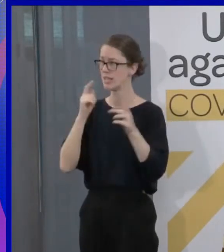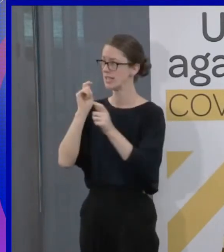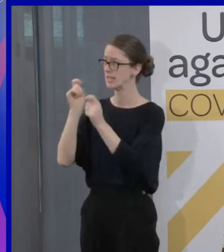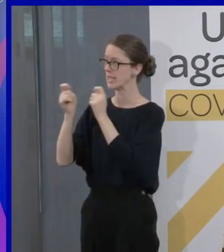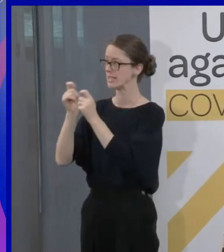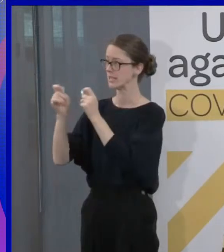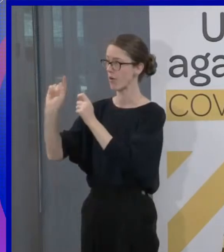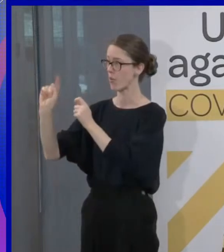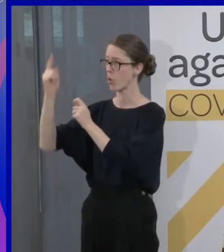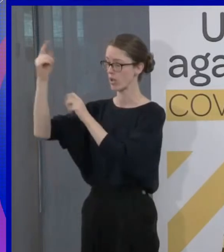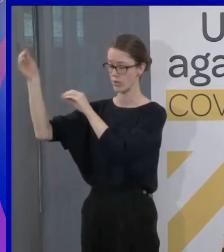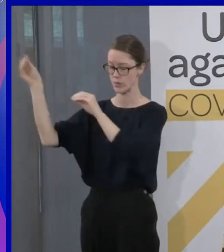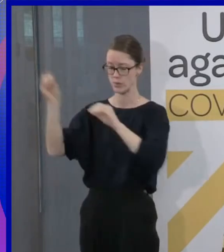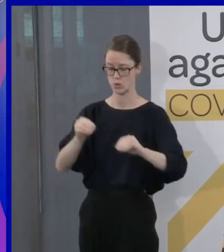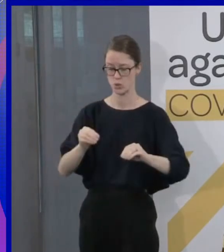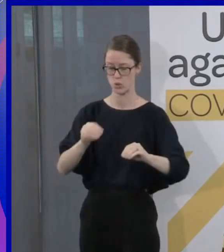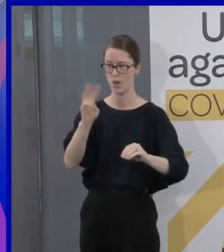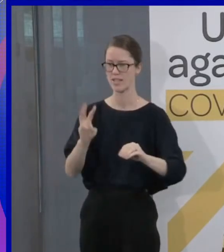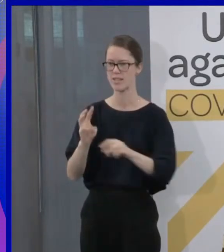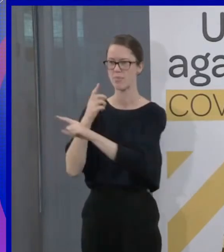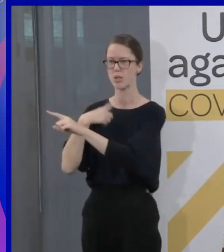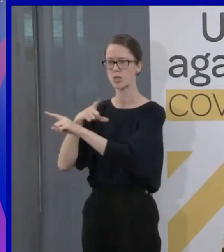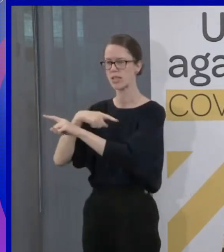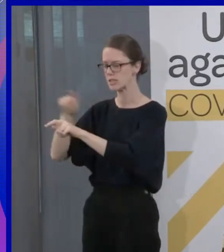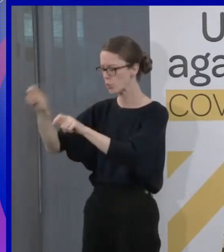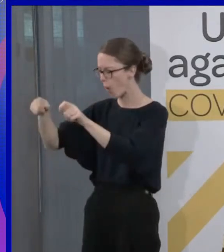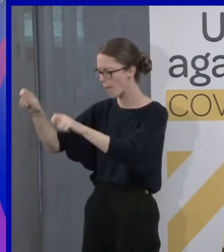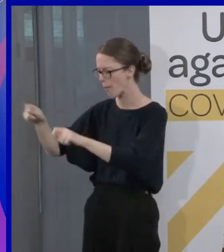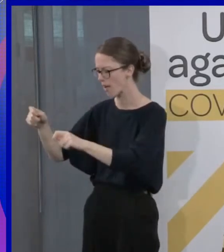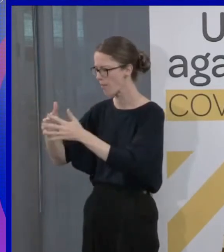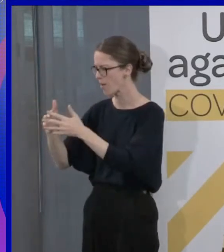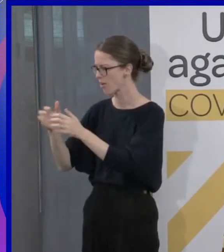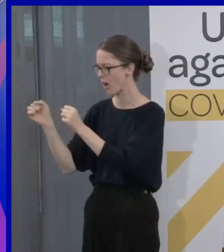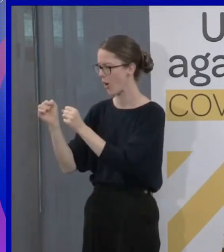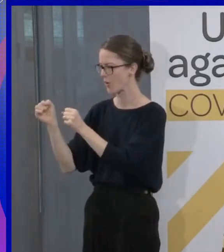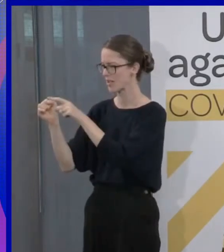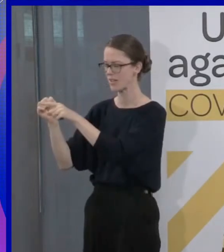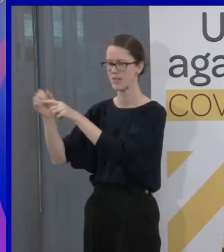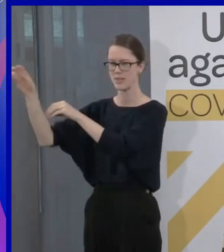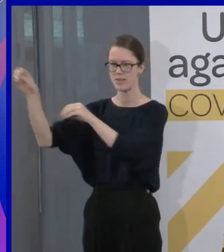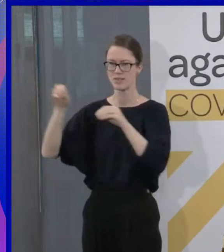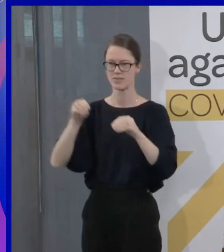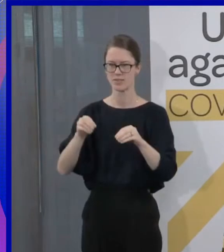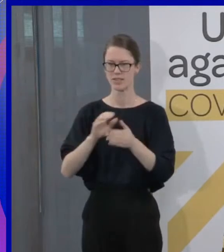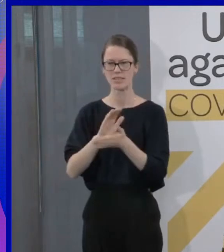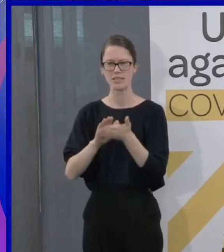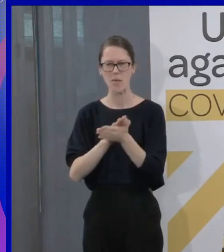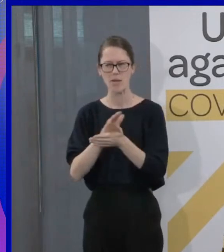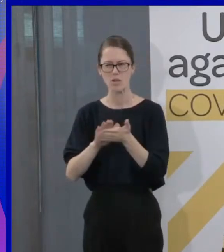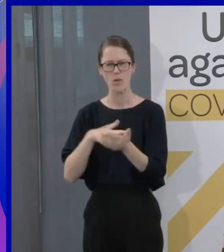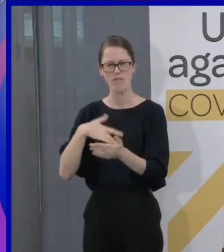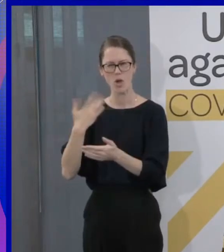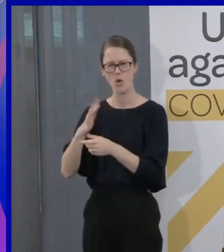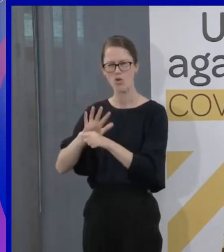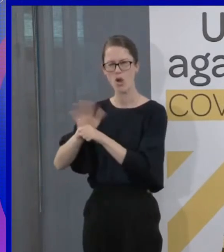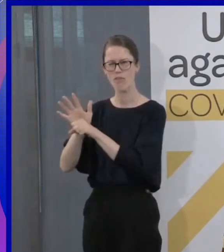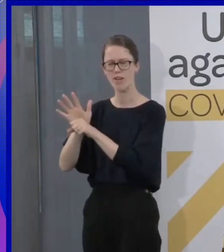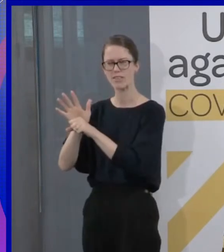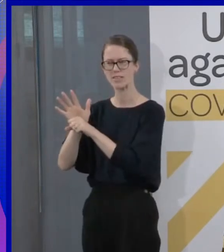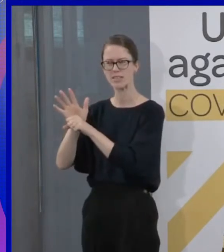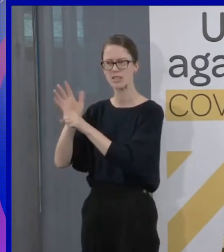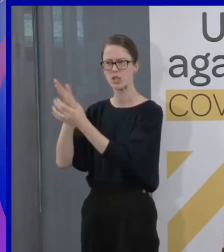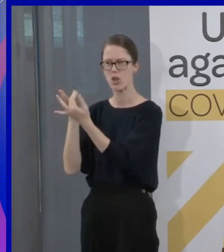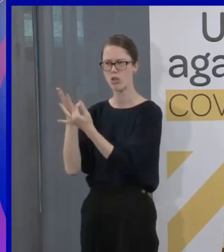Auckland to Wellington in the Americal storage. Does that mean that the going theory right now, or the strongest theory, is that COVID-19 was brought into the